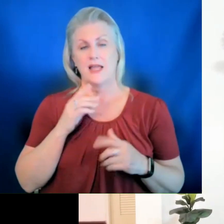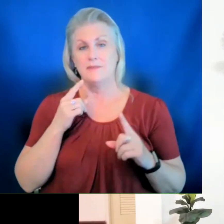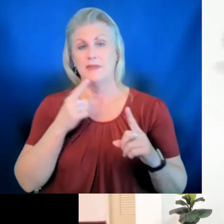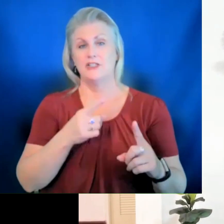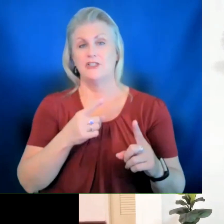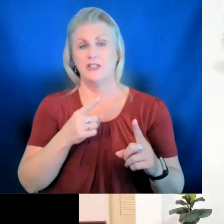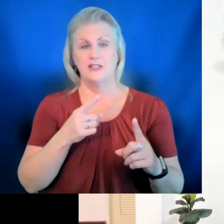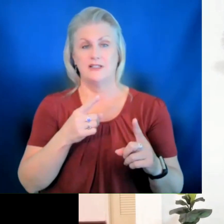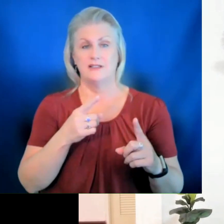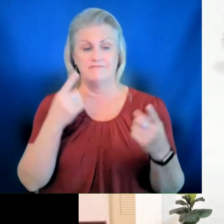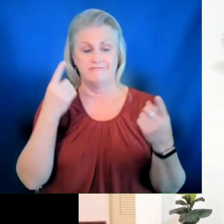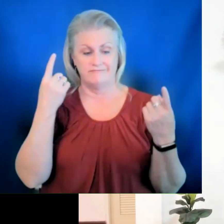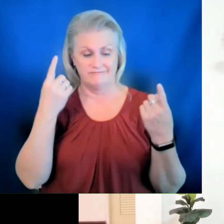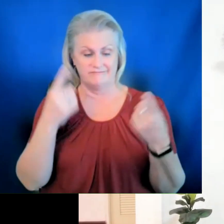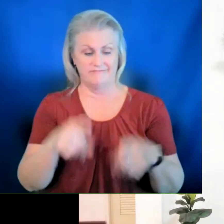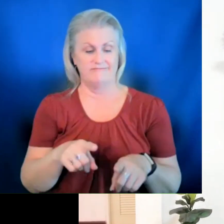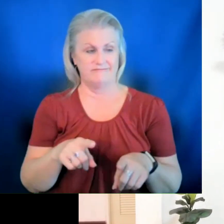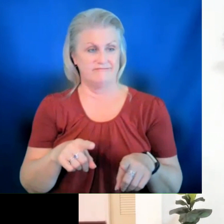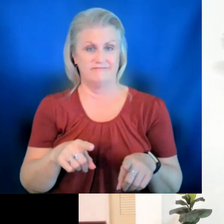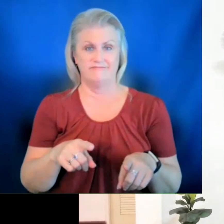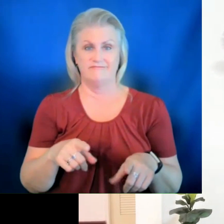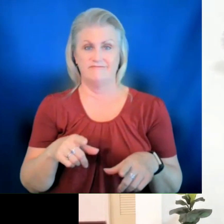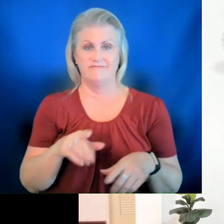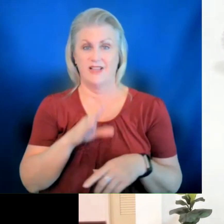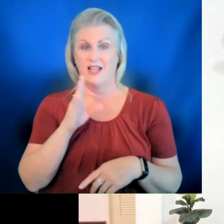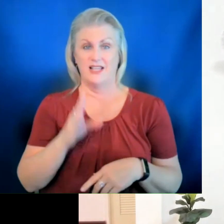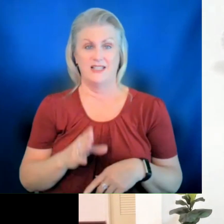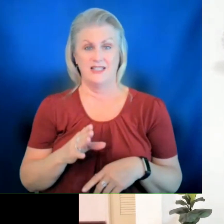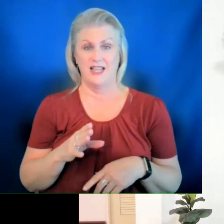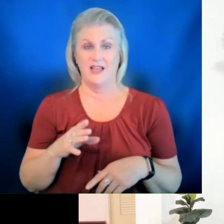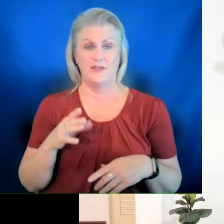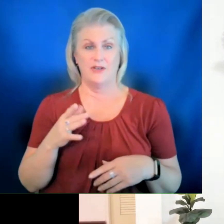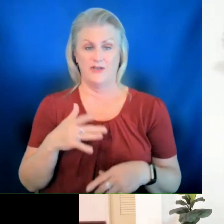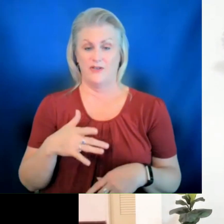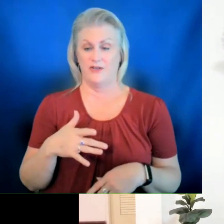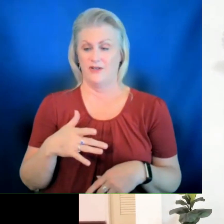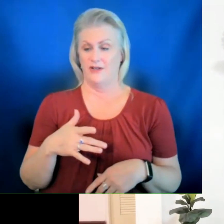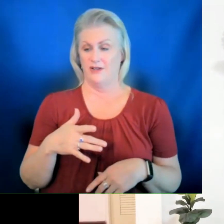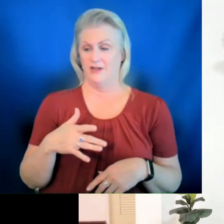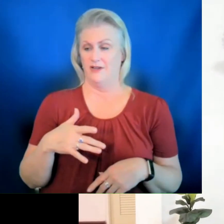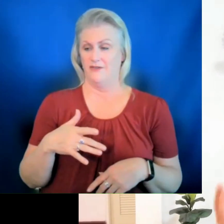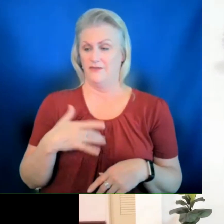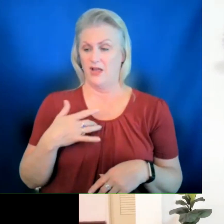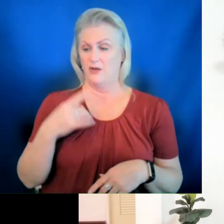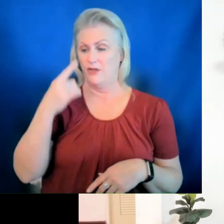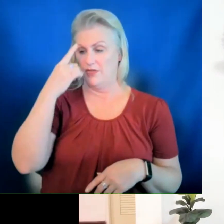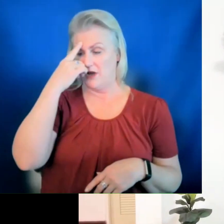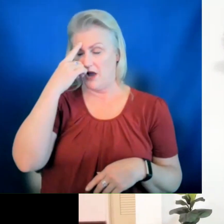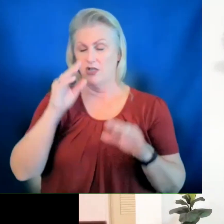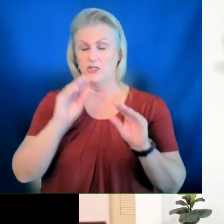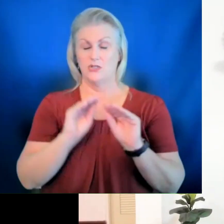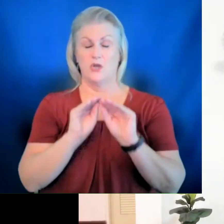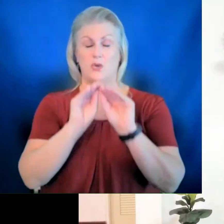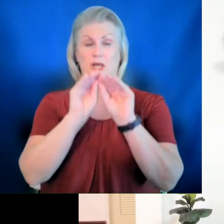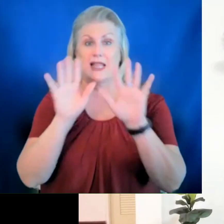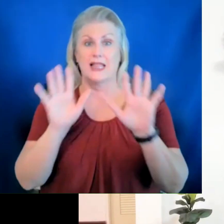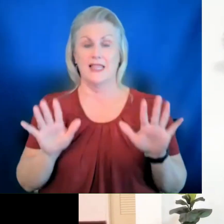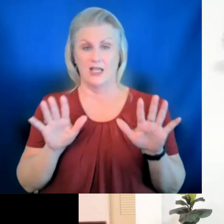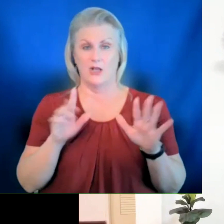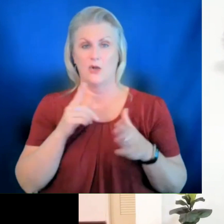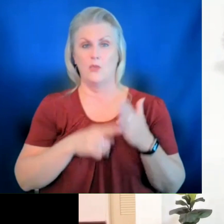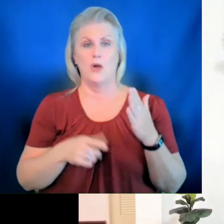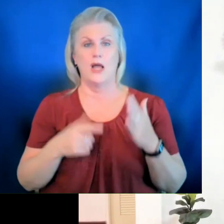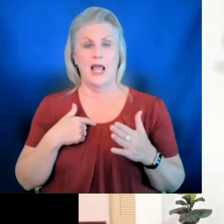my mission came to fruition, because I've never been as clear as I am right now